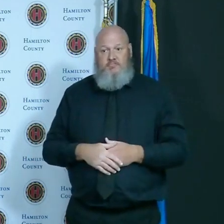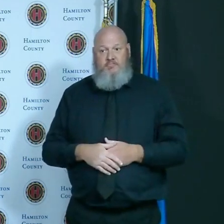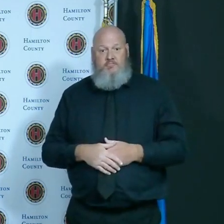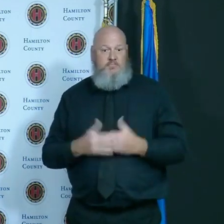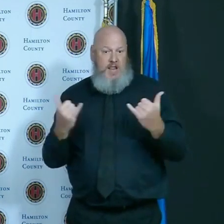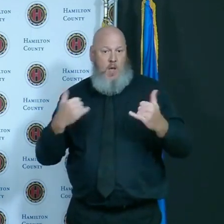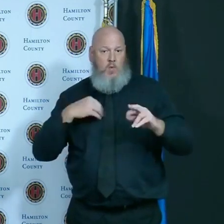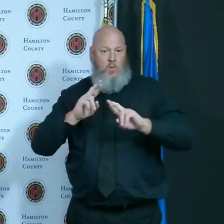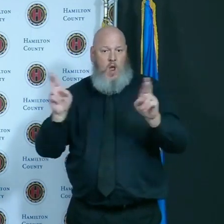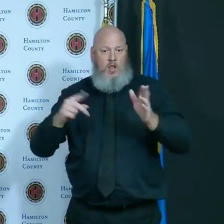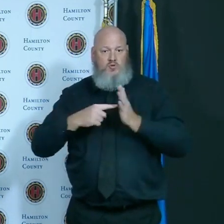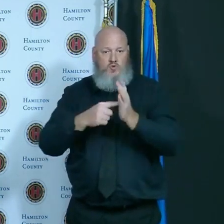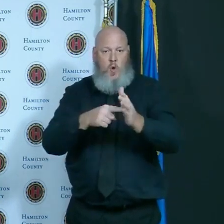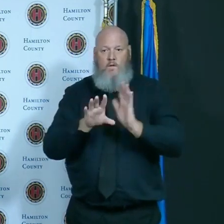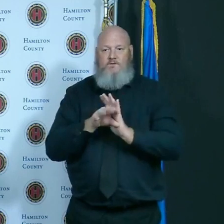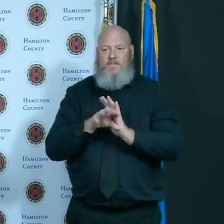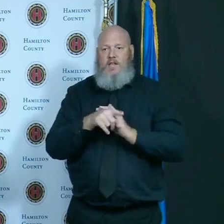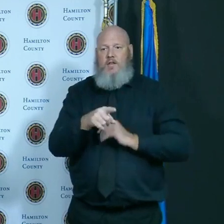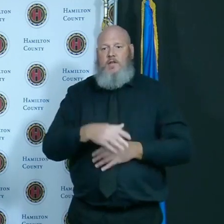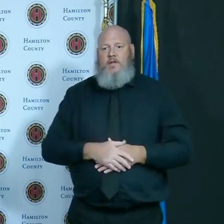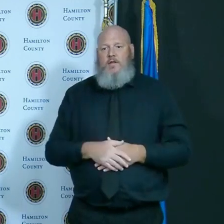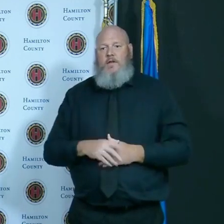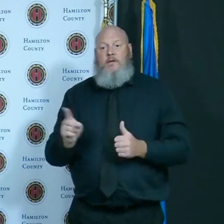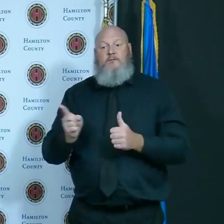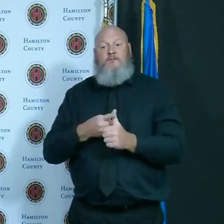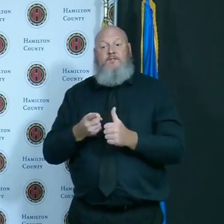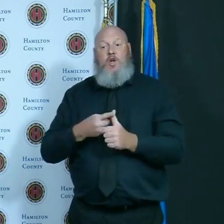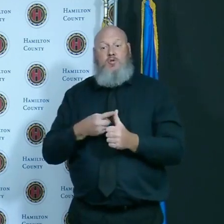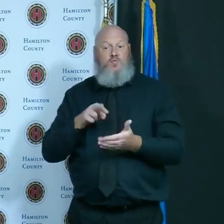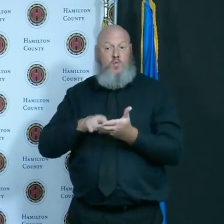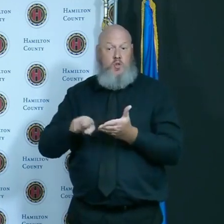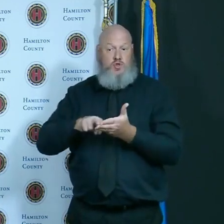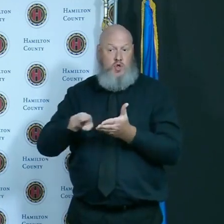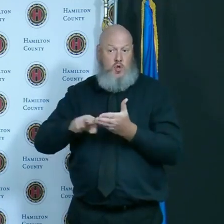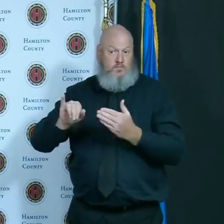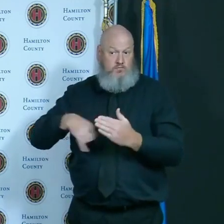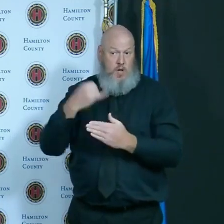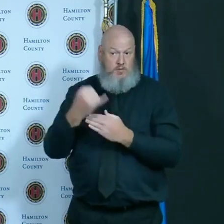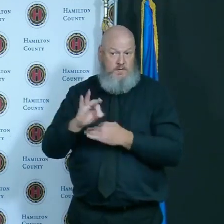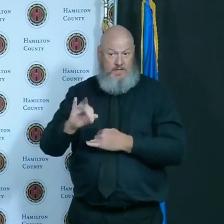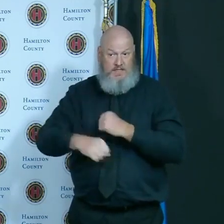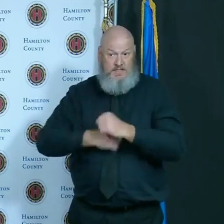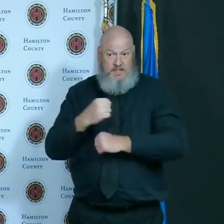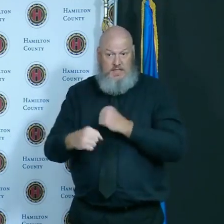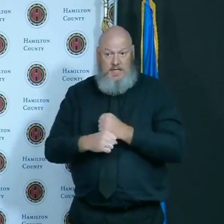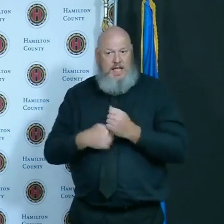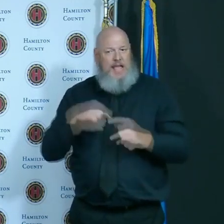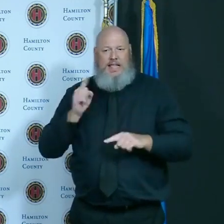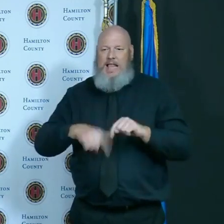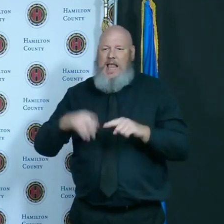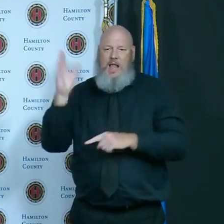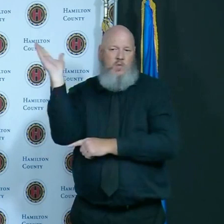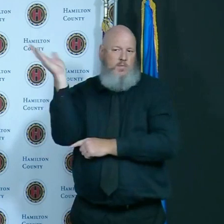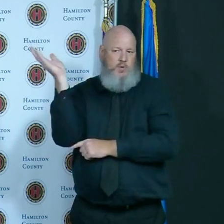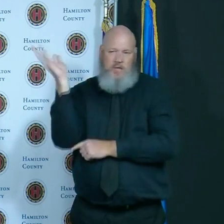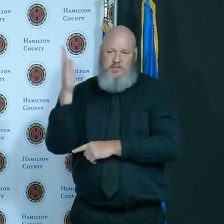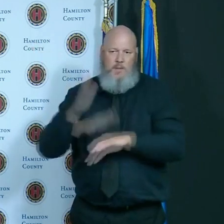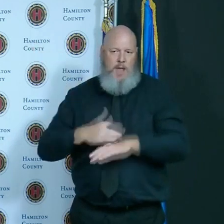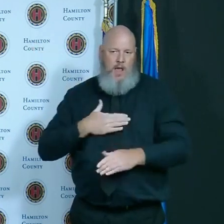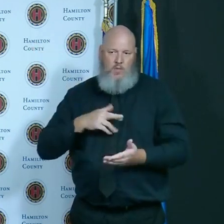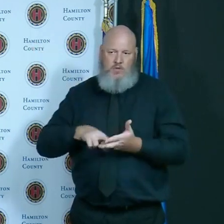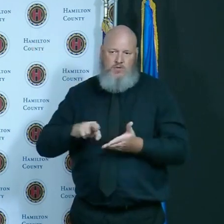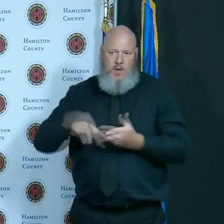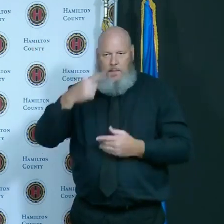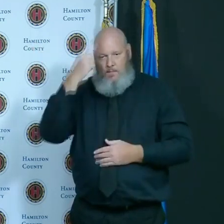my first research project this year, and I'm unable to present it because of the research forum getting canceled. And I